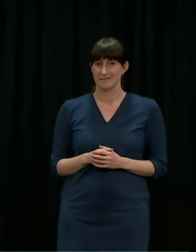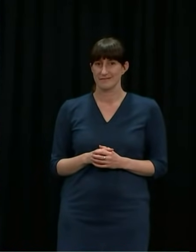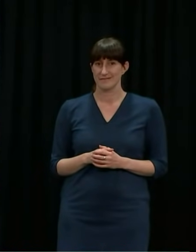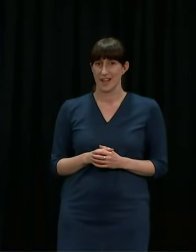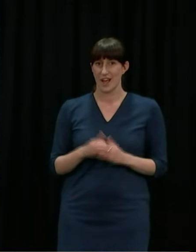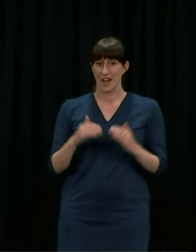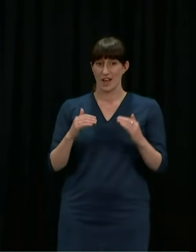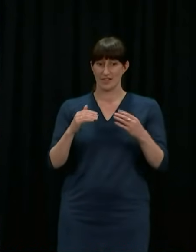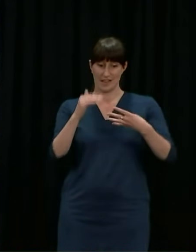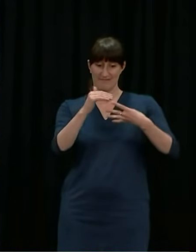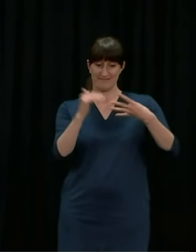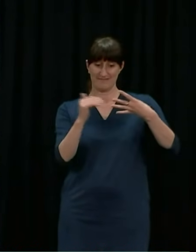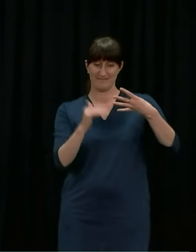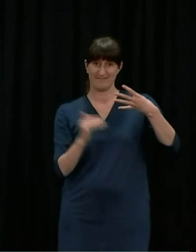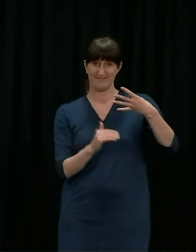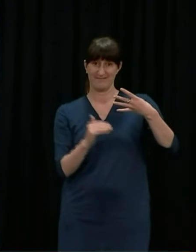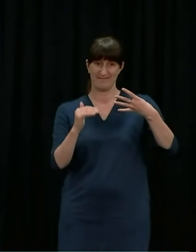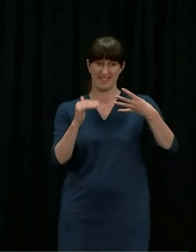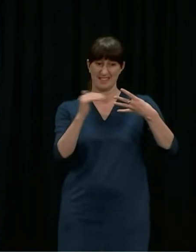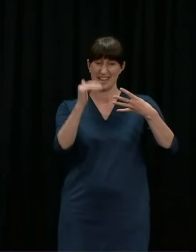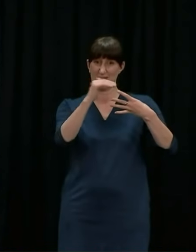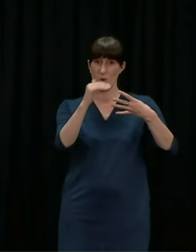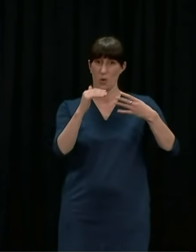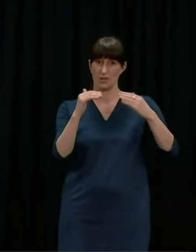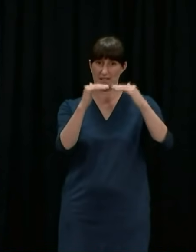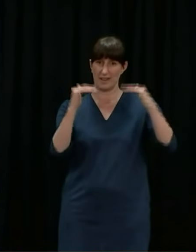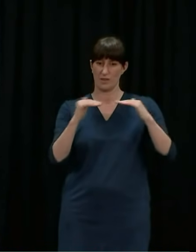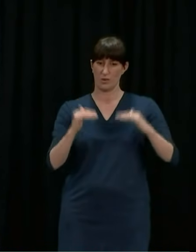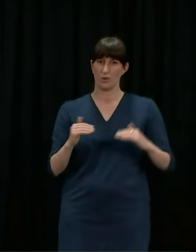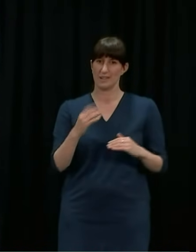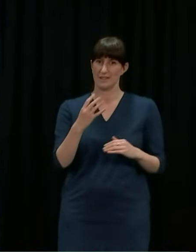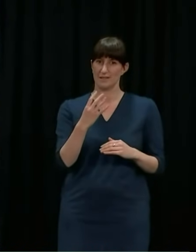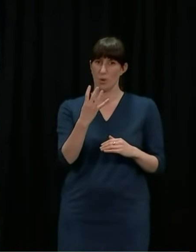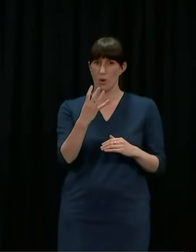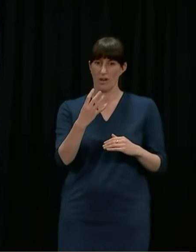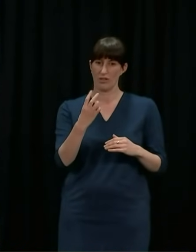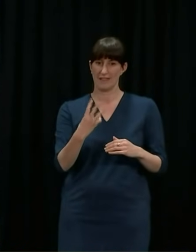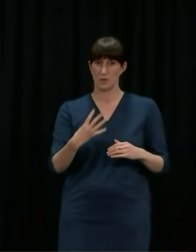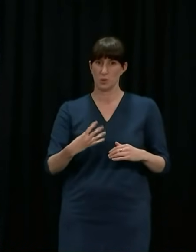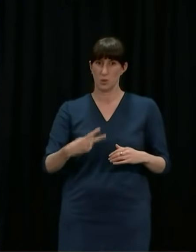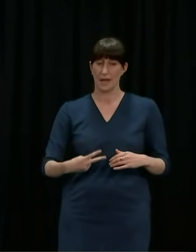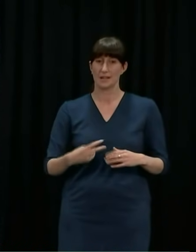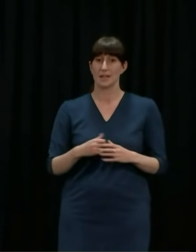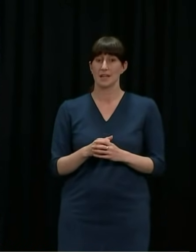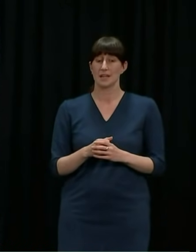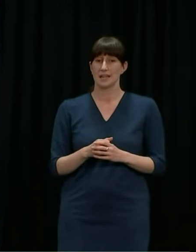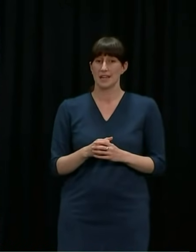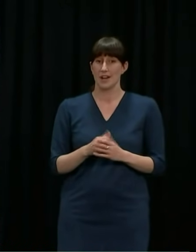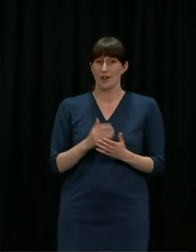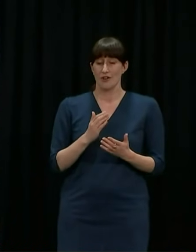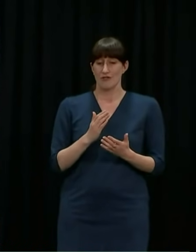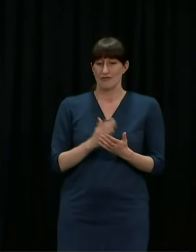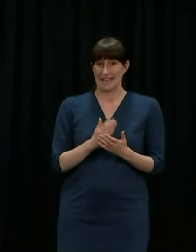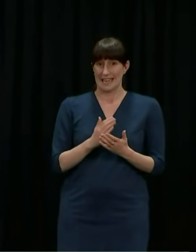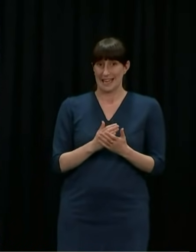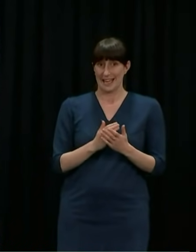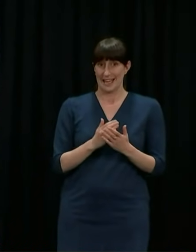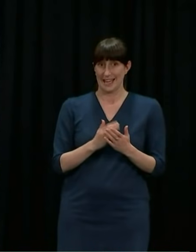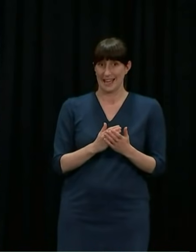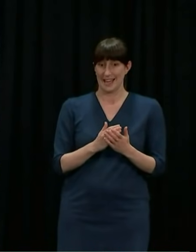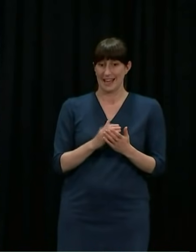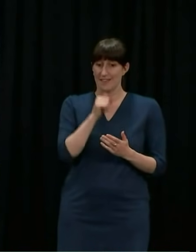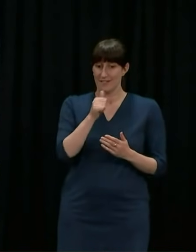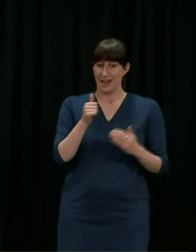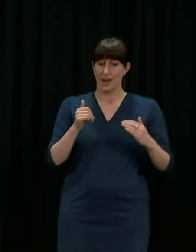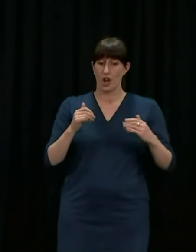the alert level system that we have relies on a very high degree of voluntary compliance for New Zealanders. And what we've